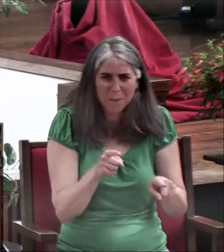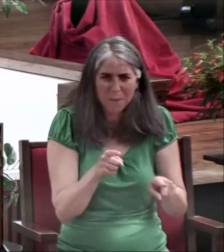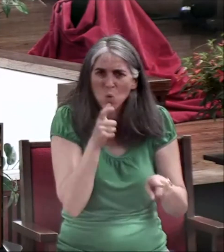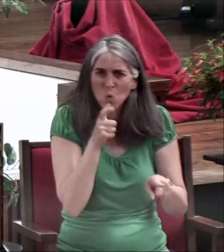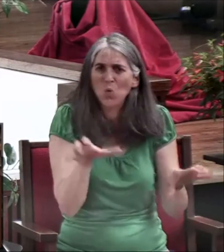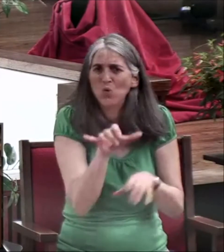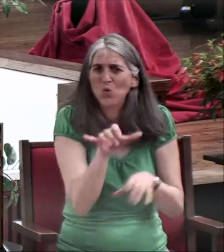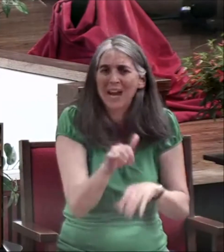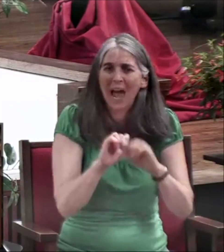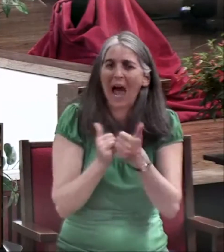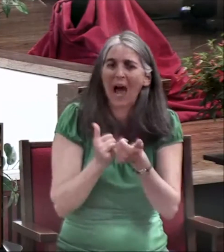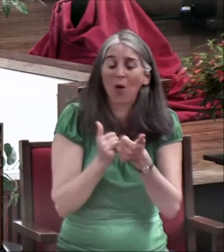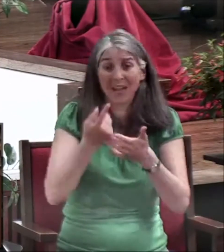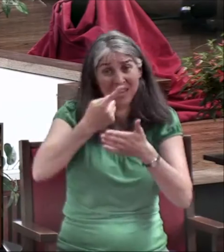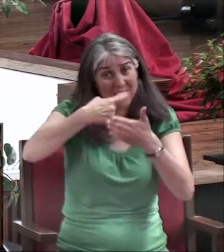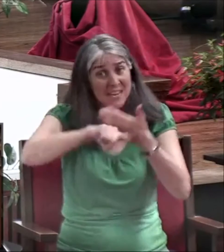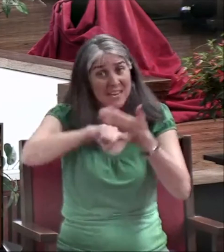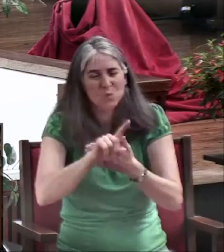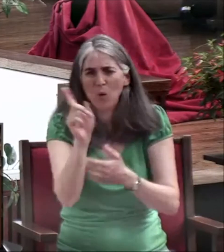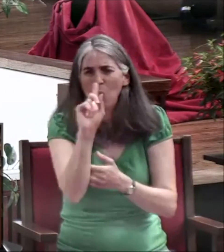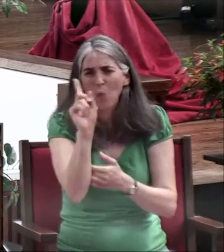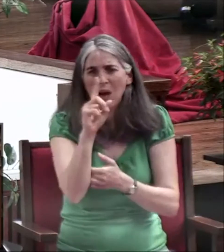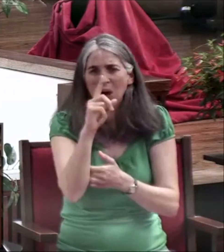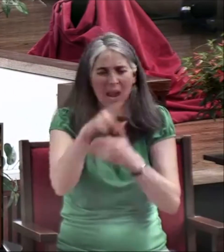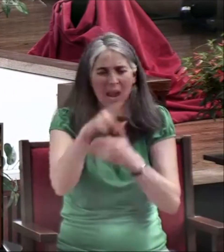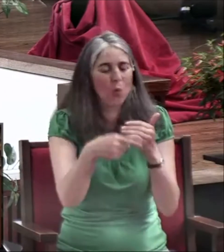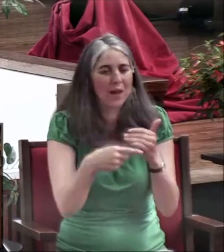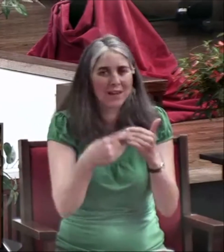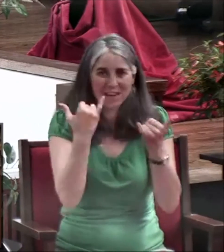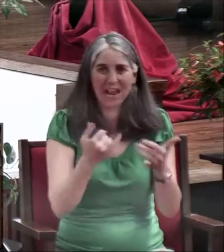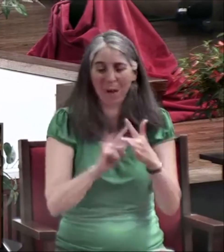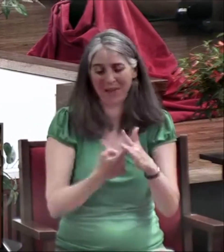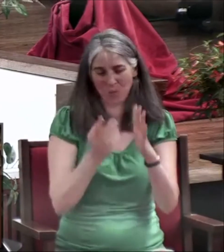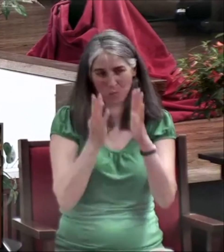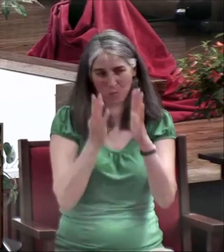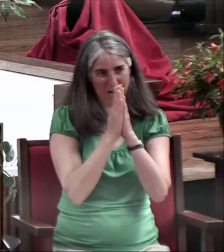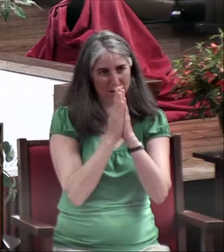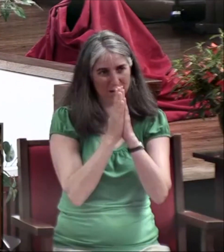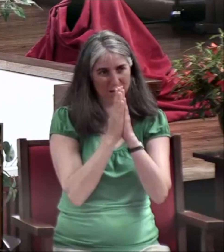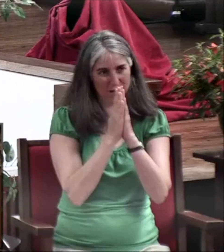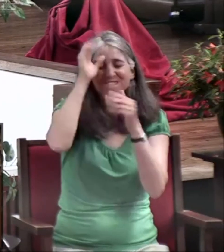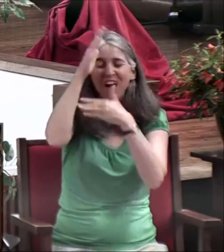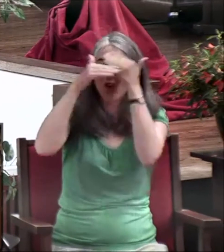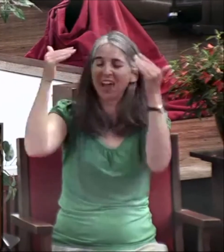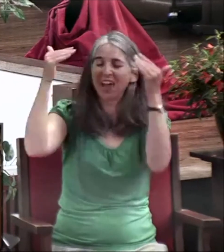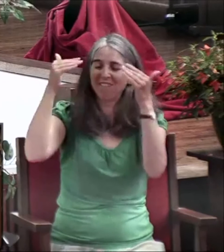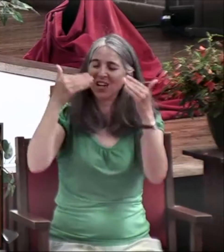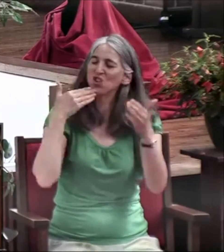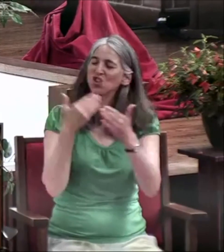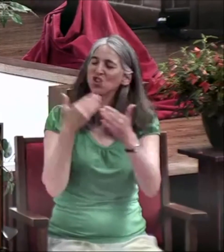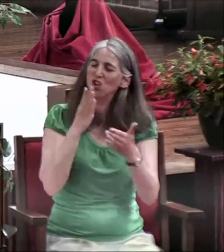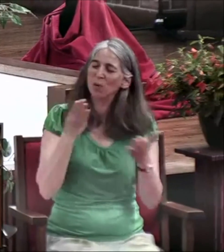then next week, the where and the when. Let us pray. Father in heaven, it is good to be